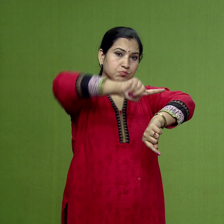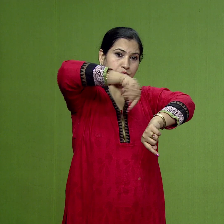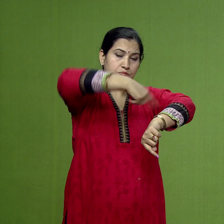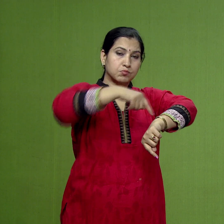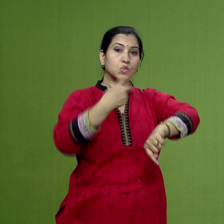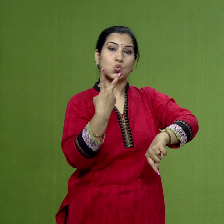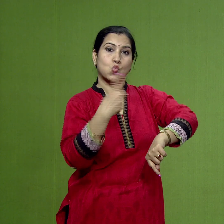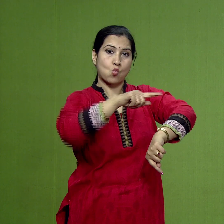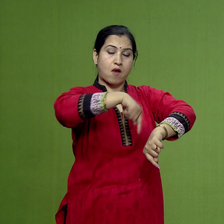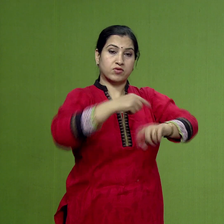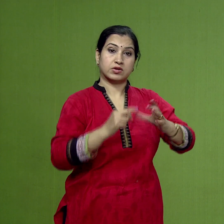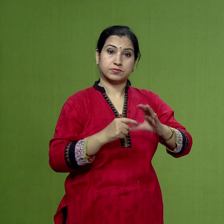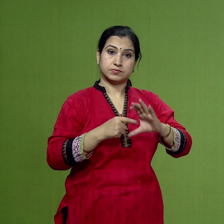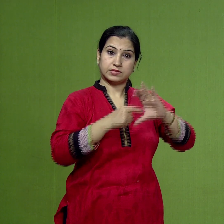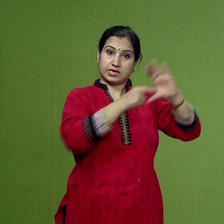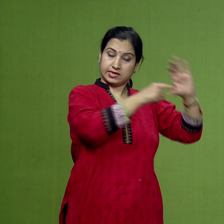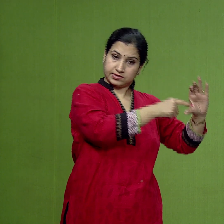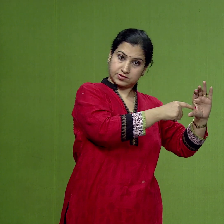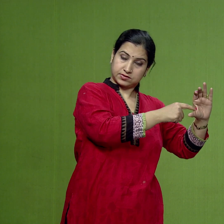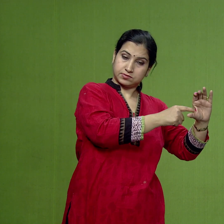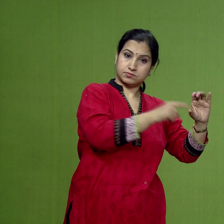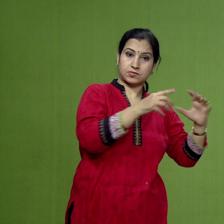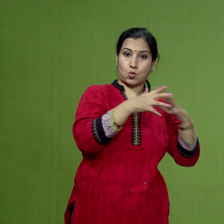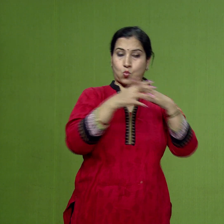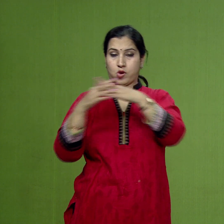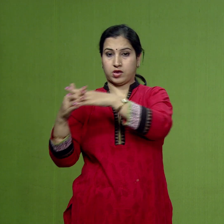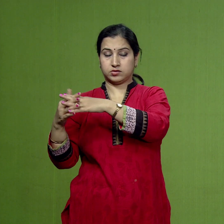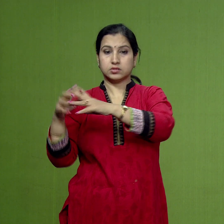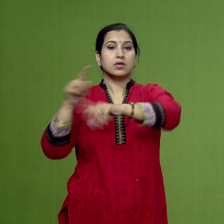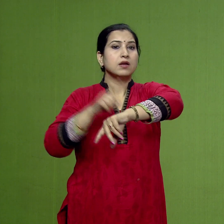hours between the eastern and the western part of the country.